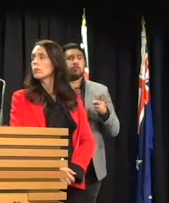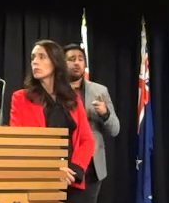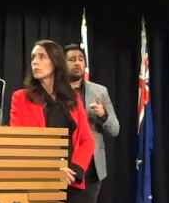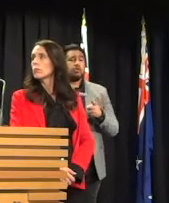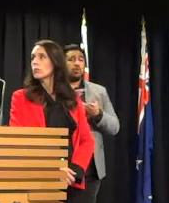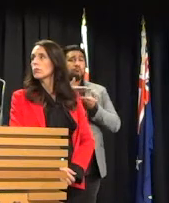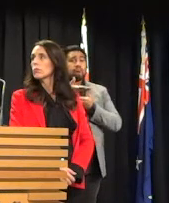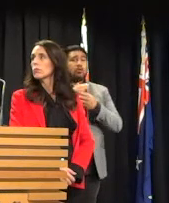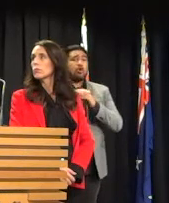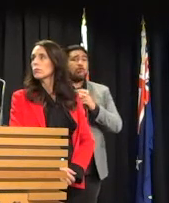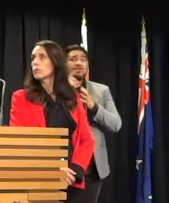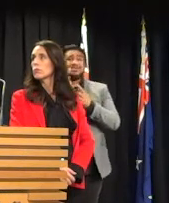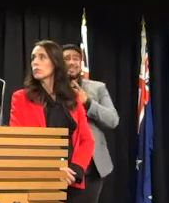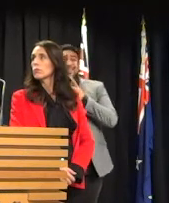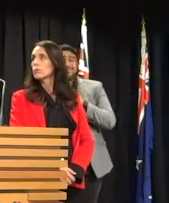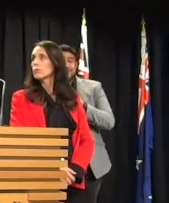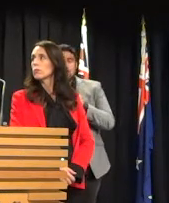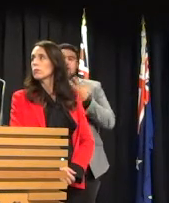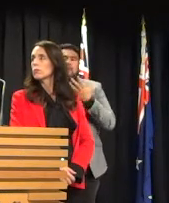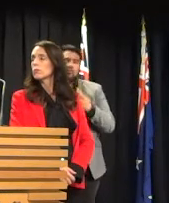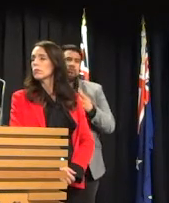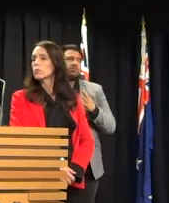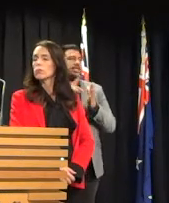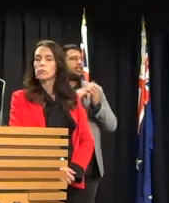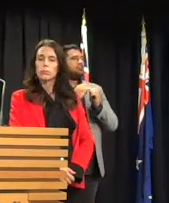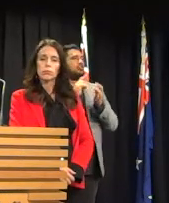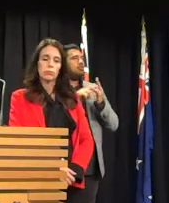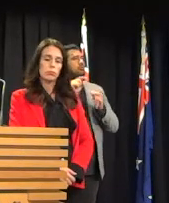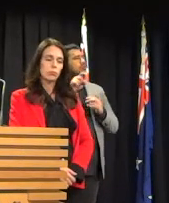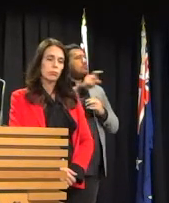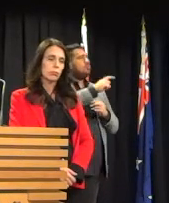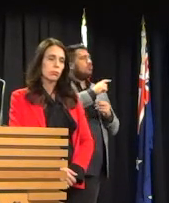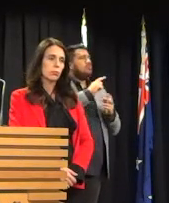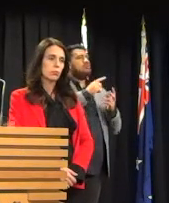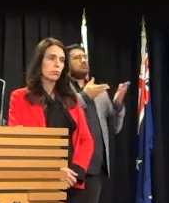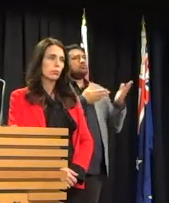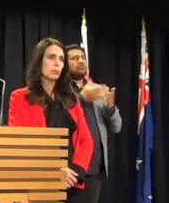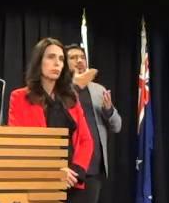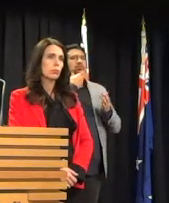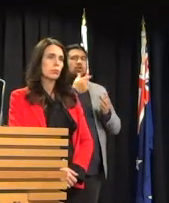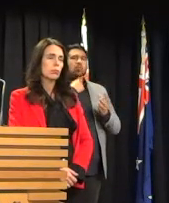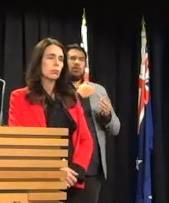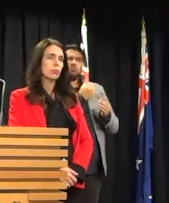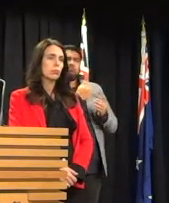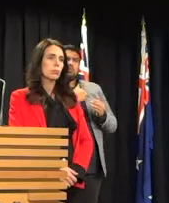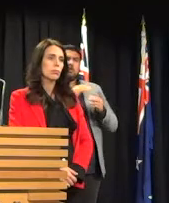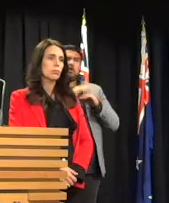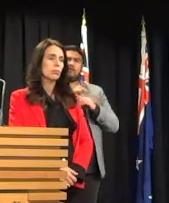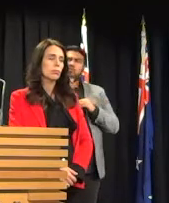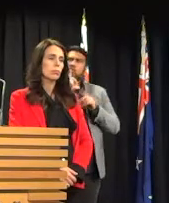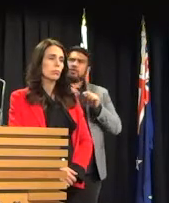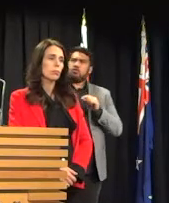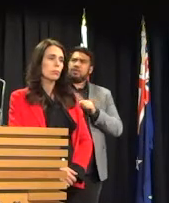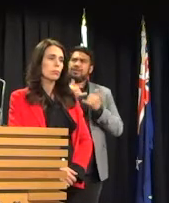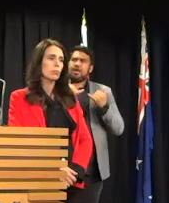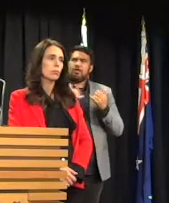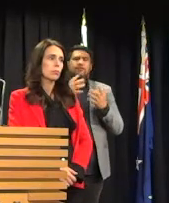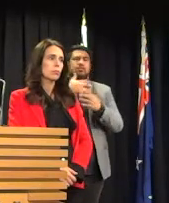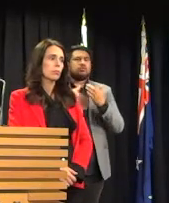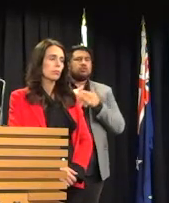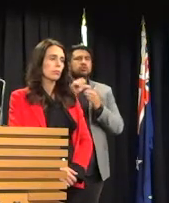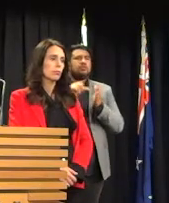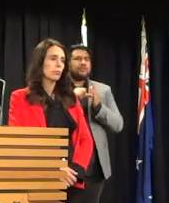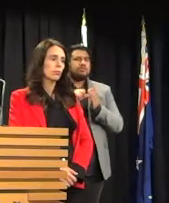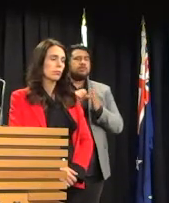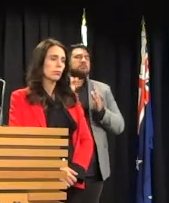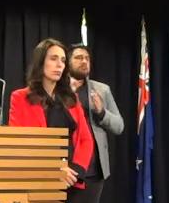data, then the questions would be asked by NGOs and by service users about what we're doing in the social investment space as well. So